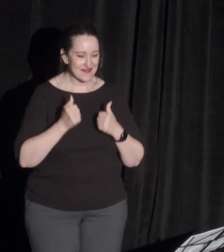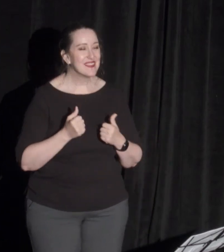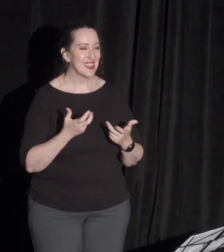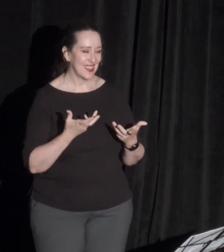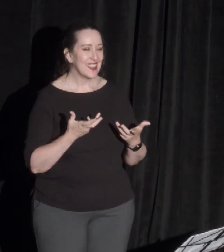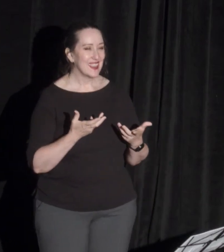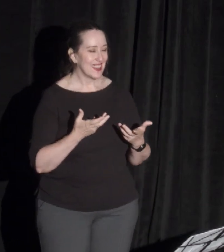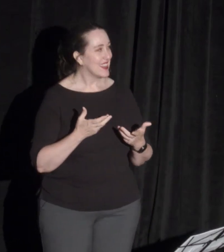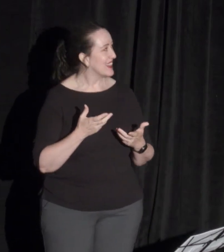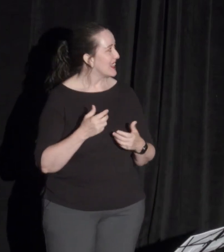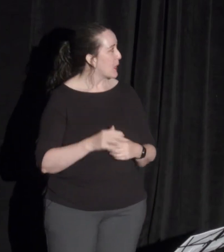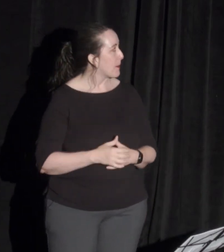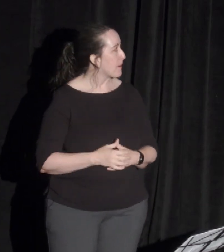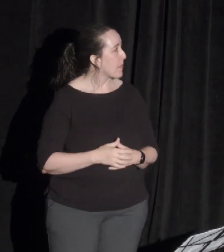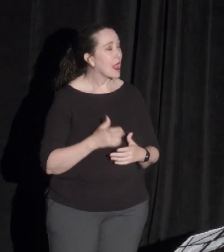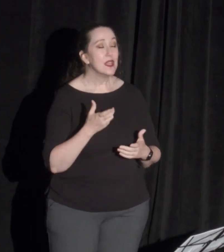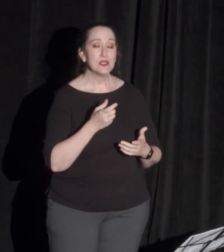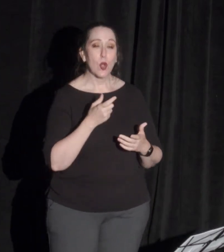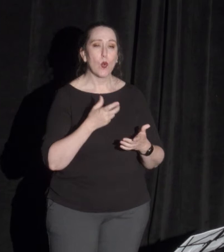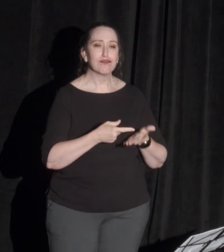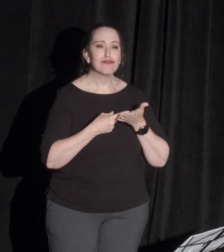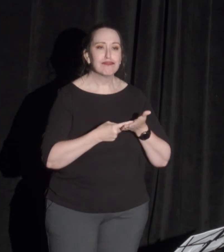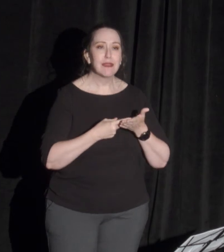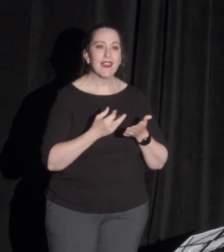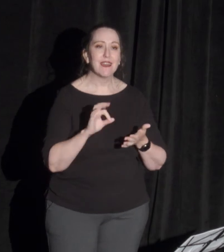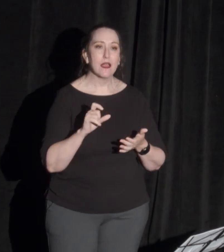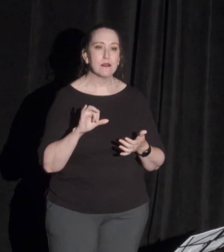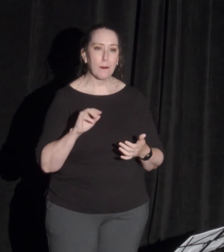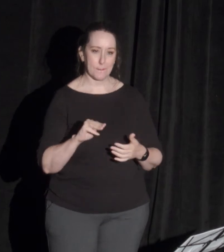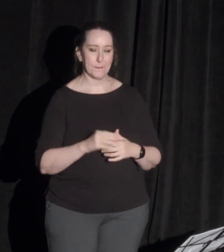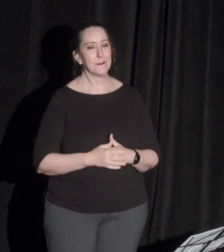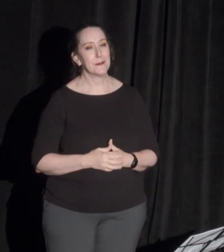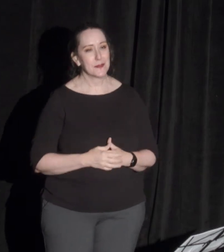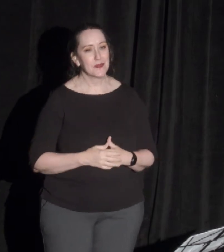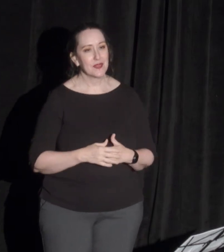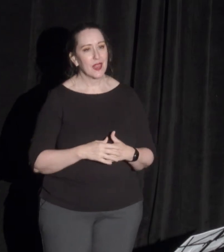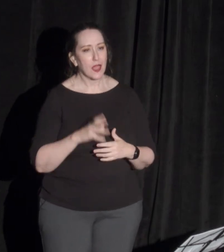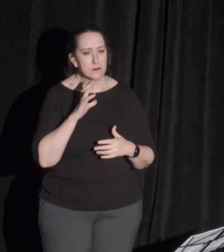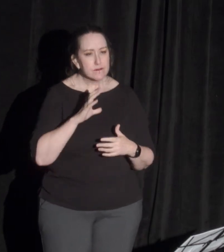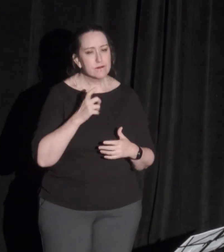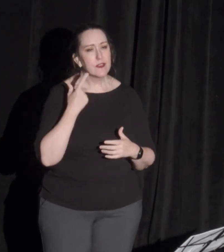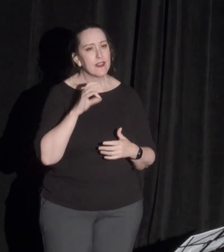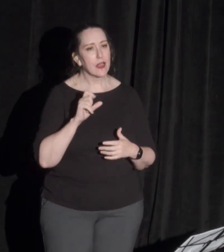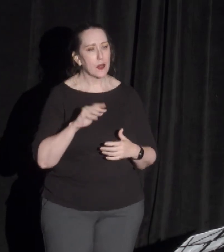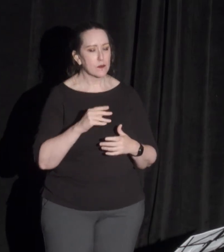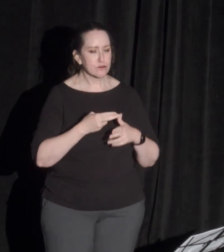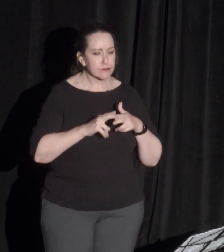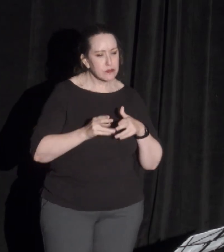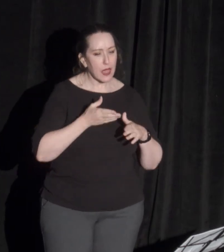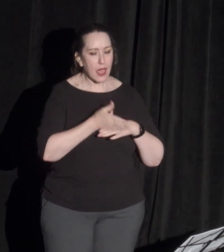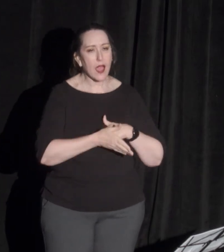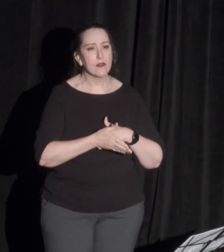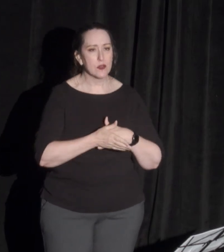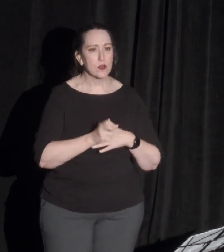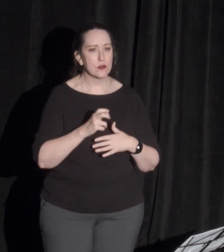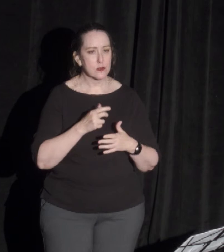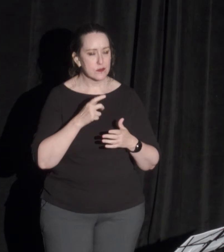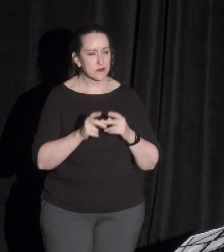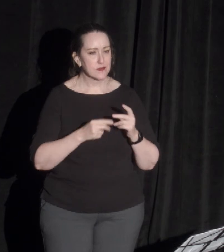for a while. So let's talk about fandom. Science fiction fandom was born shortly after the genre itself in the latter pages of the science